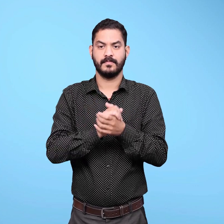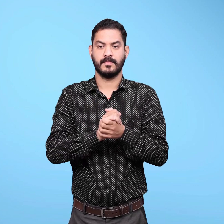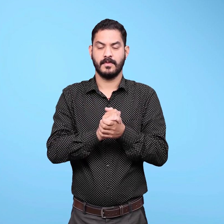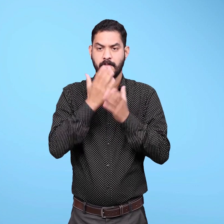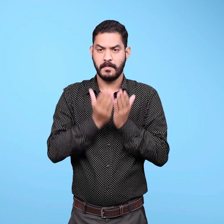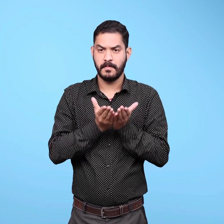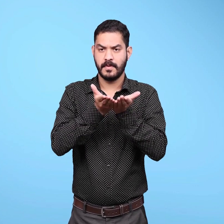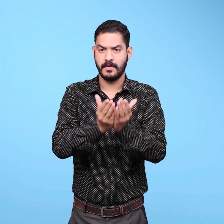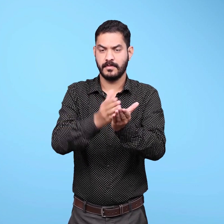port,